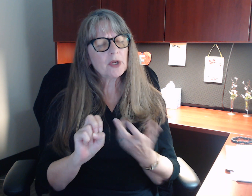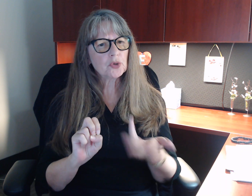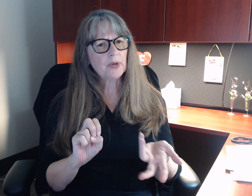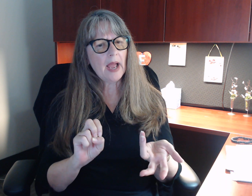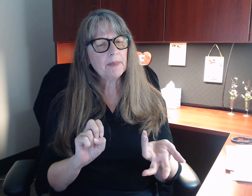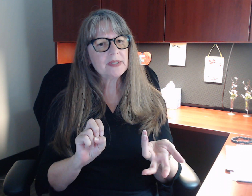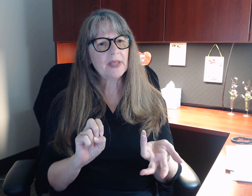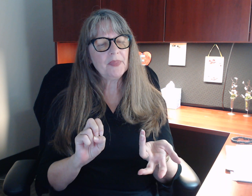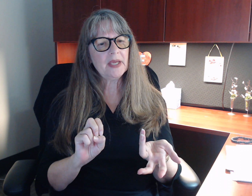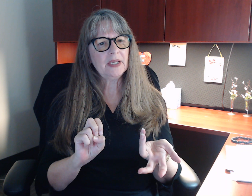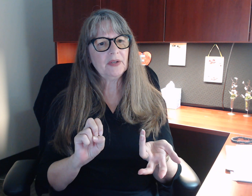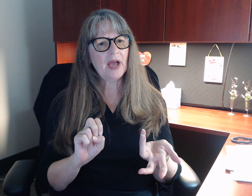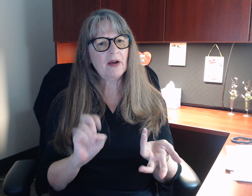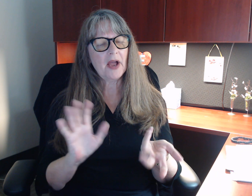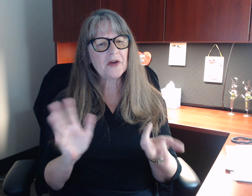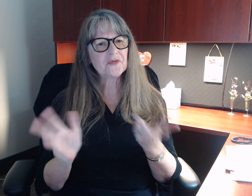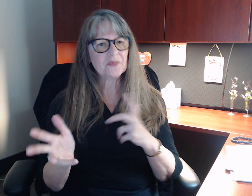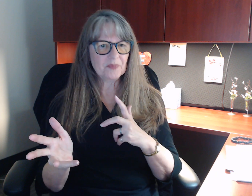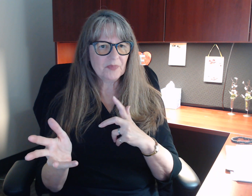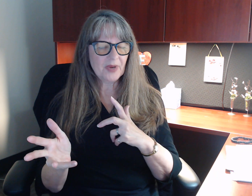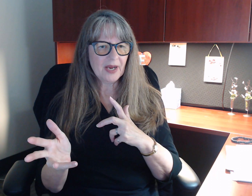sure it happens, and then I'll have